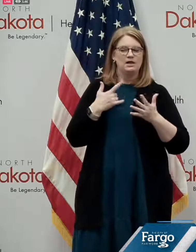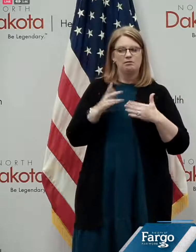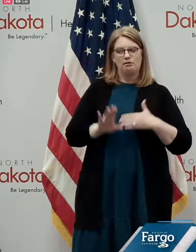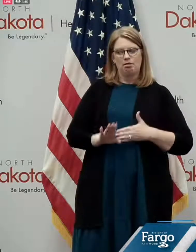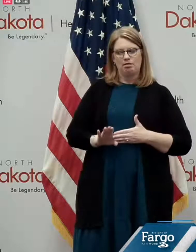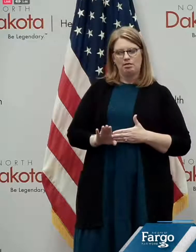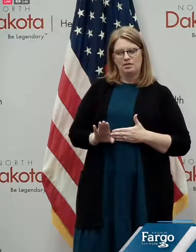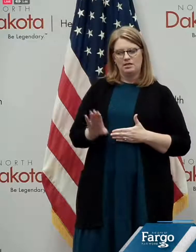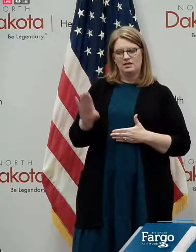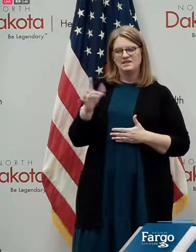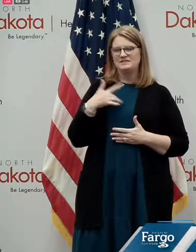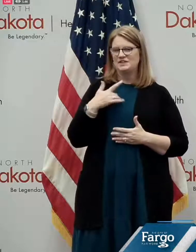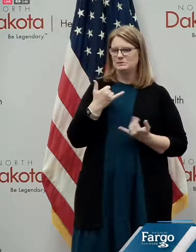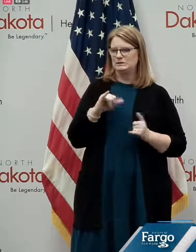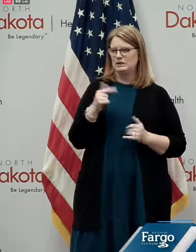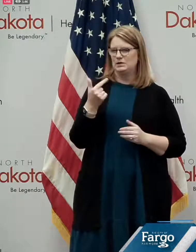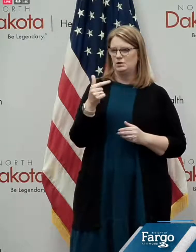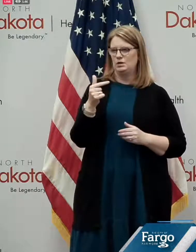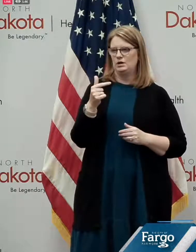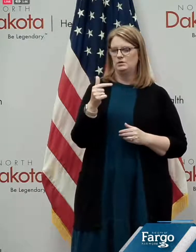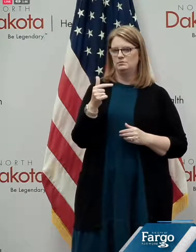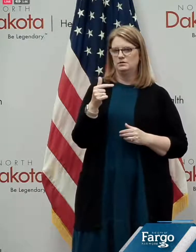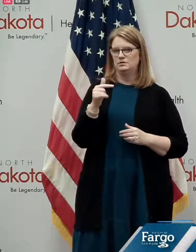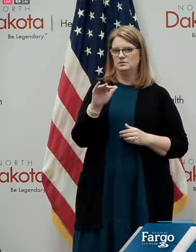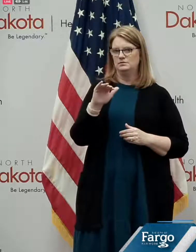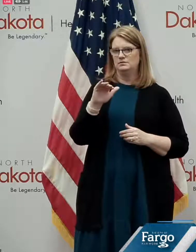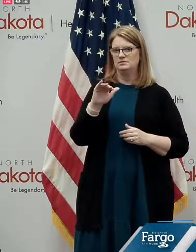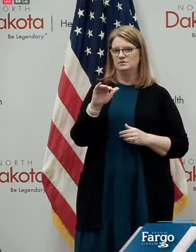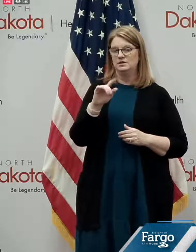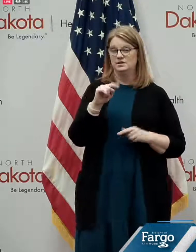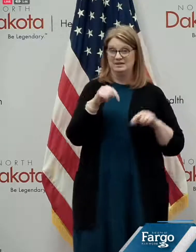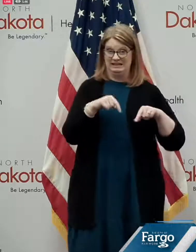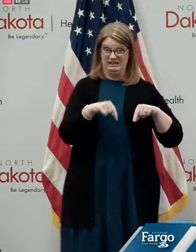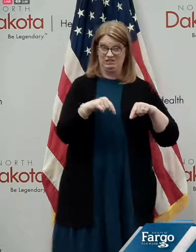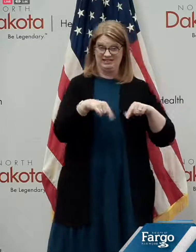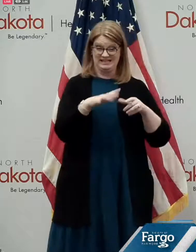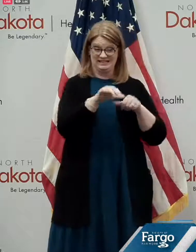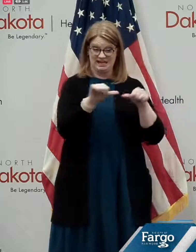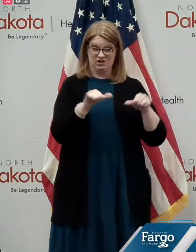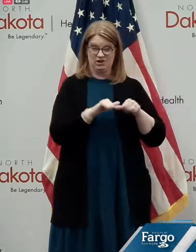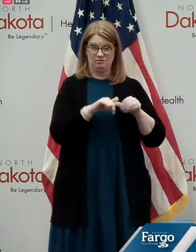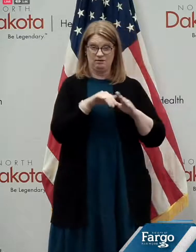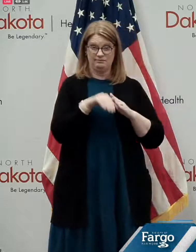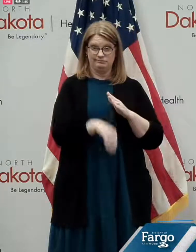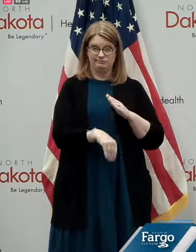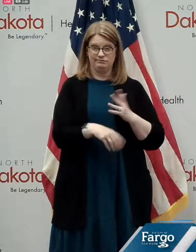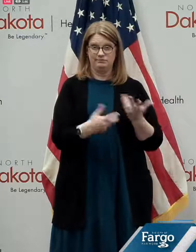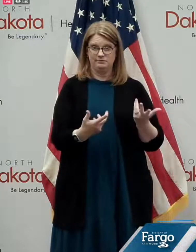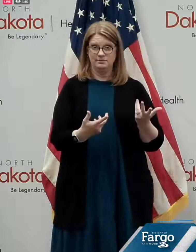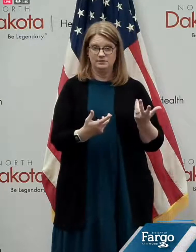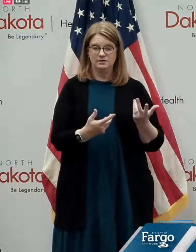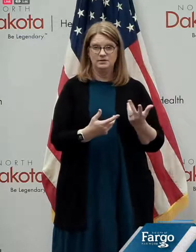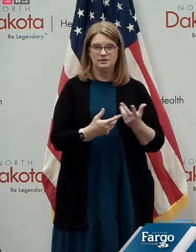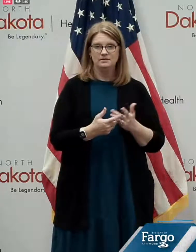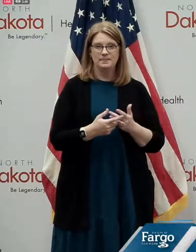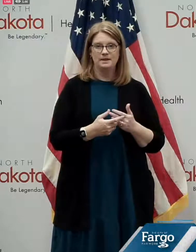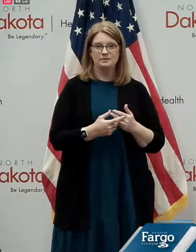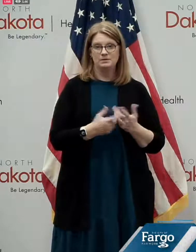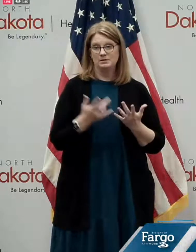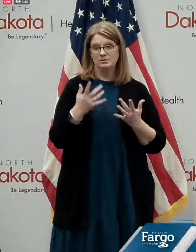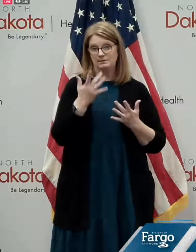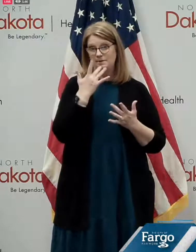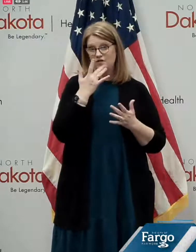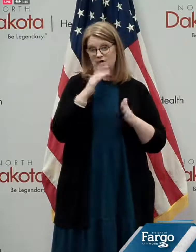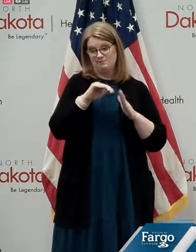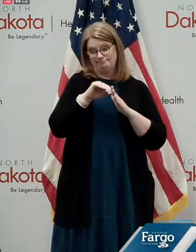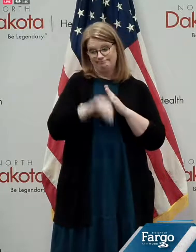way, but we're still in green, and we'd like to reverse it, particularly here in Burley Morton. Get that going the other way, and get the dial moving towards